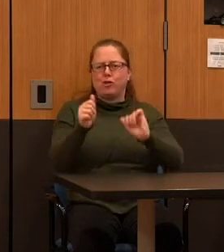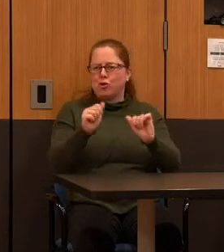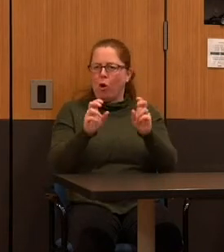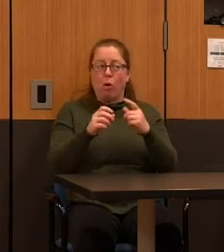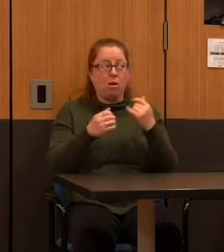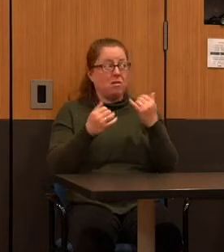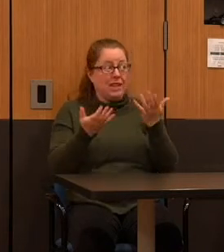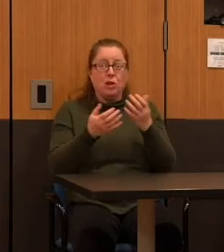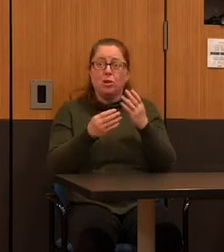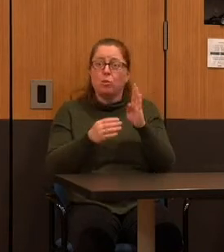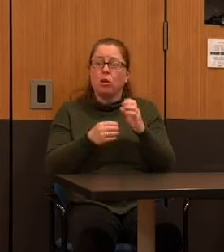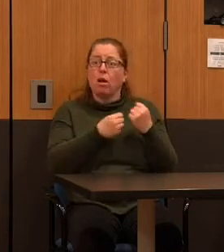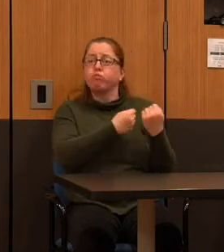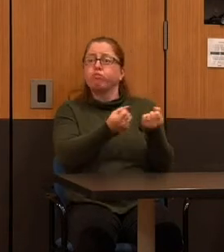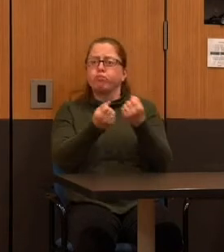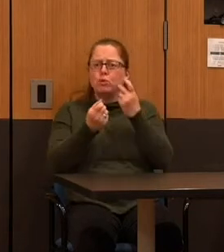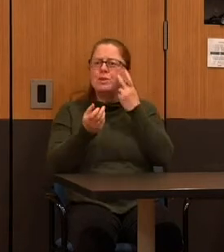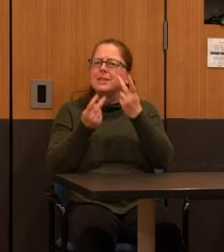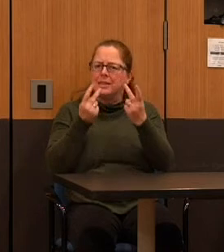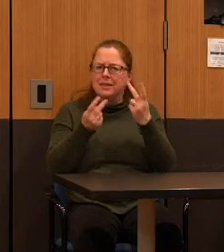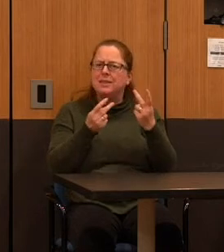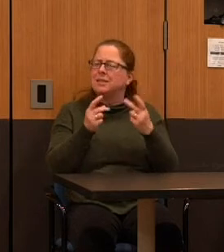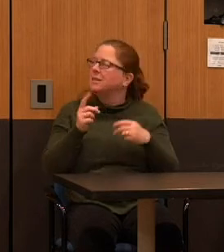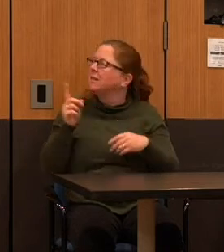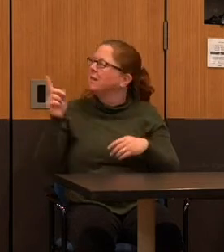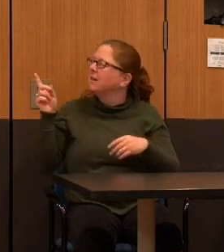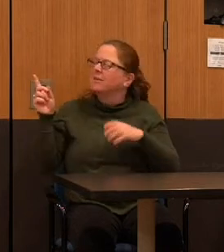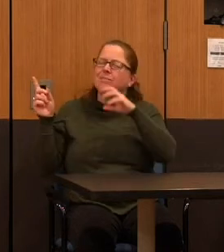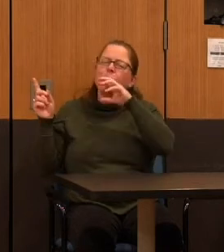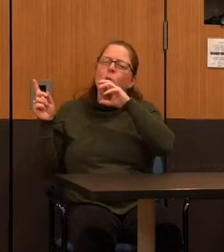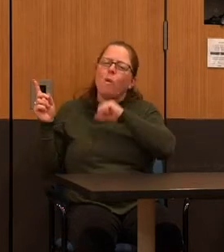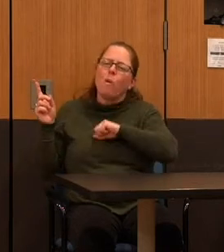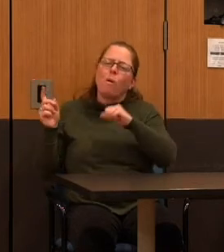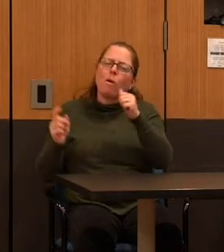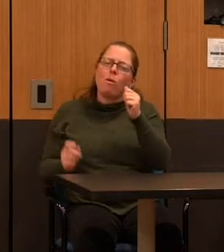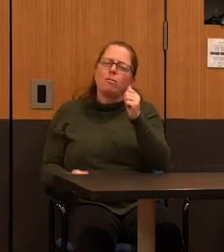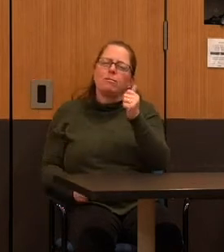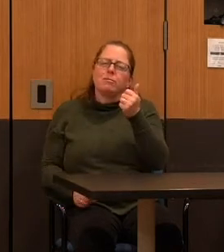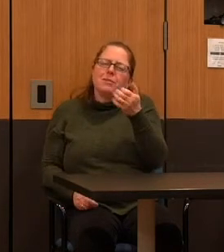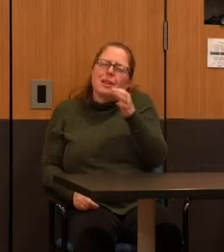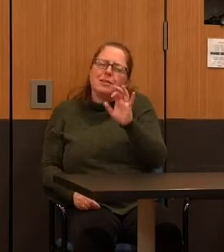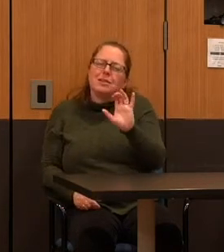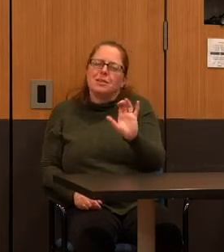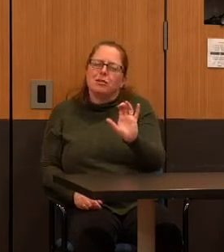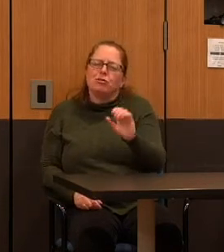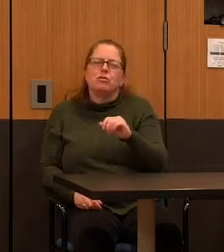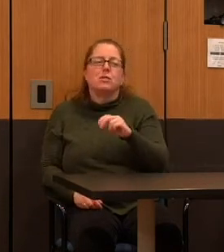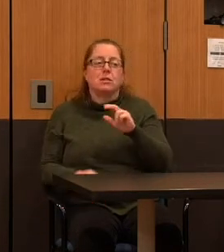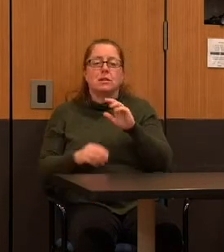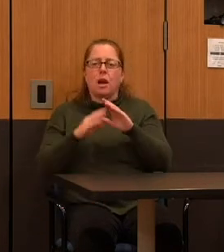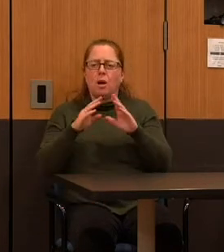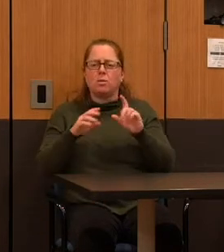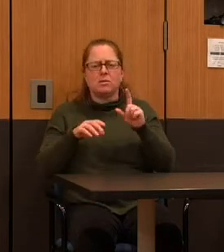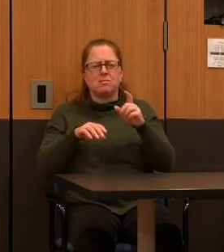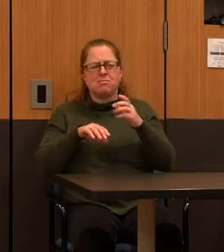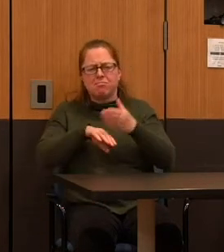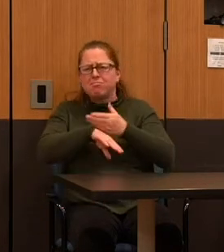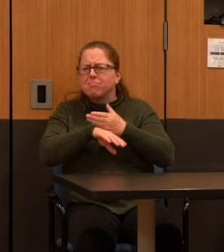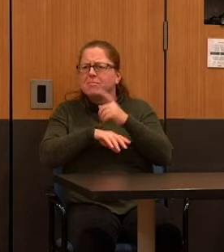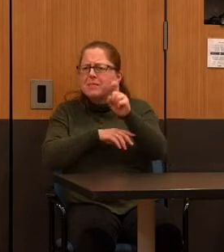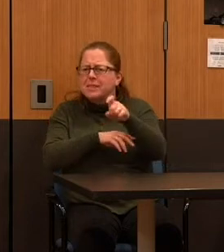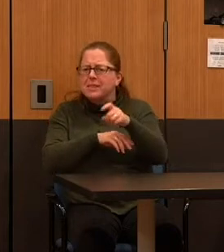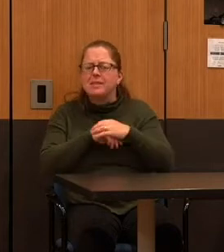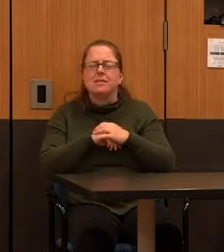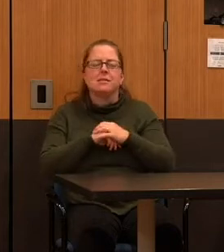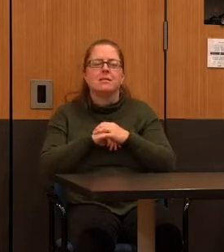around Berkeley, right? You often, these are old 19th century, early 20th century houses that needed renovation and that need